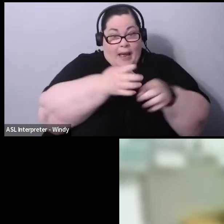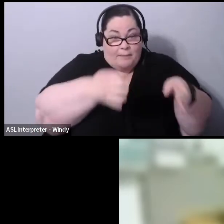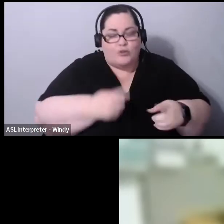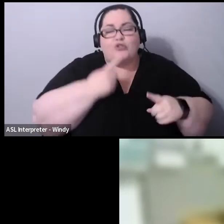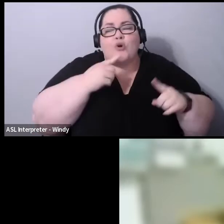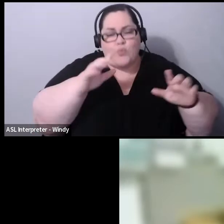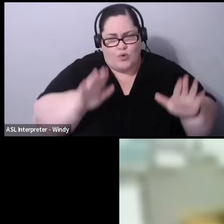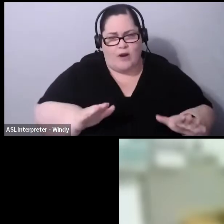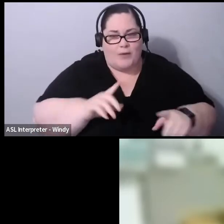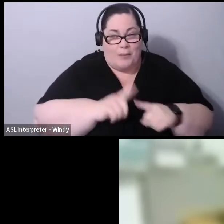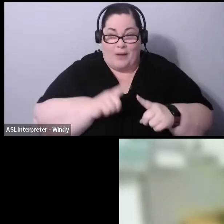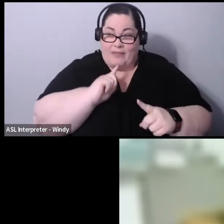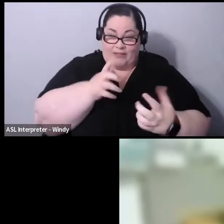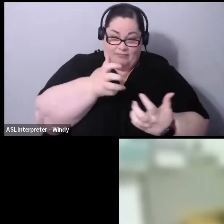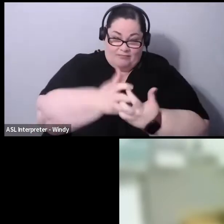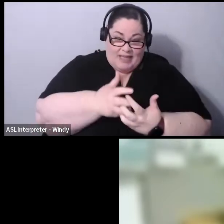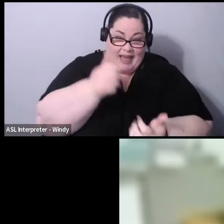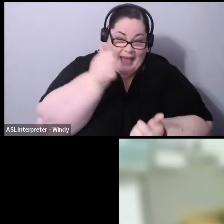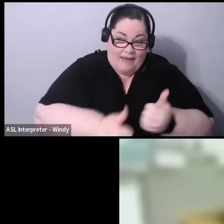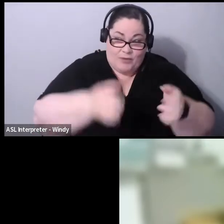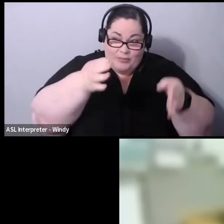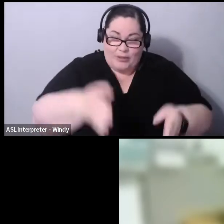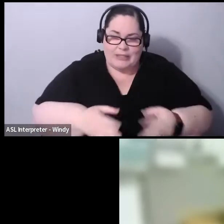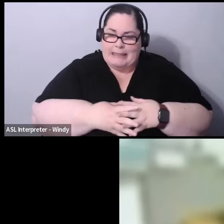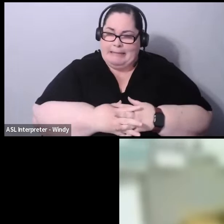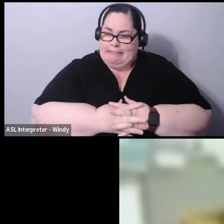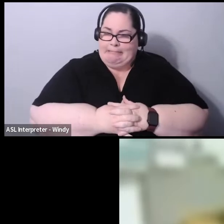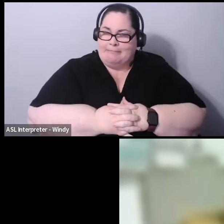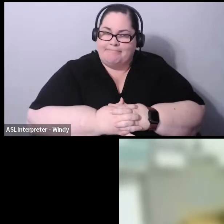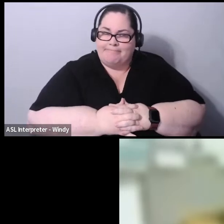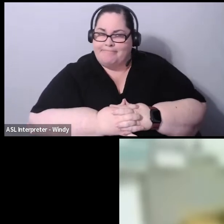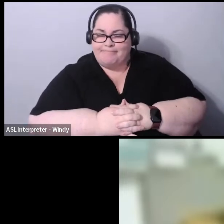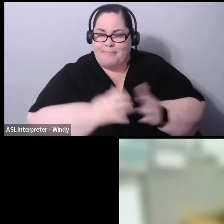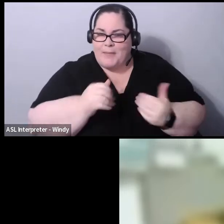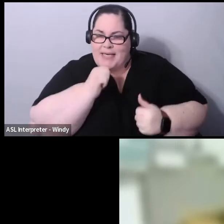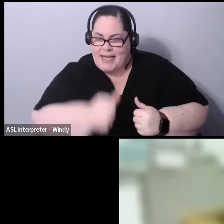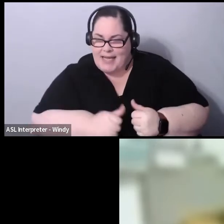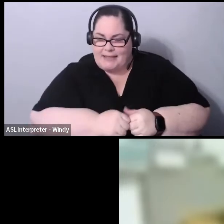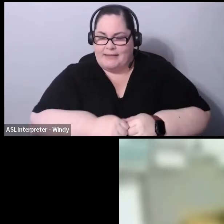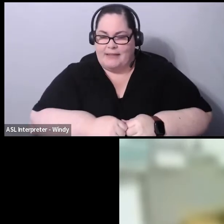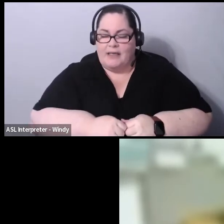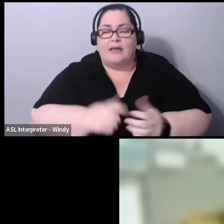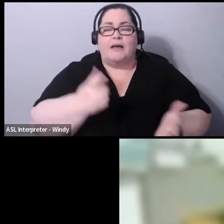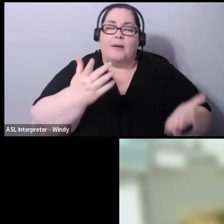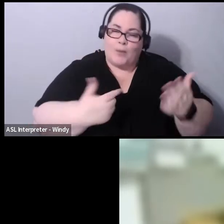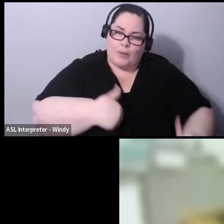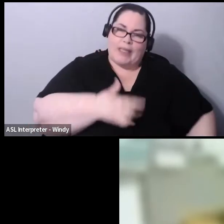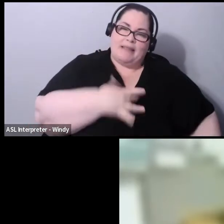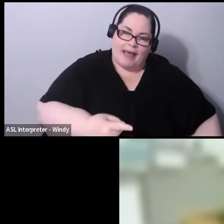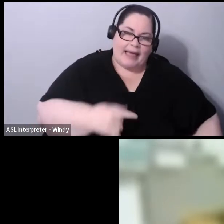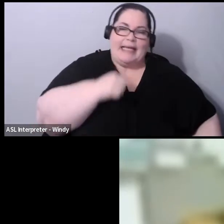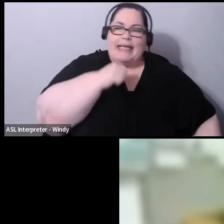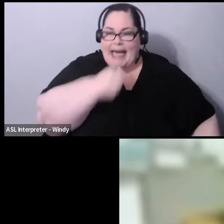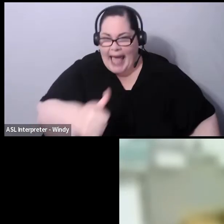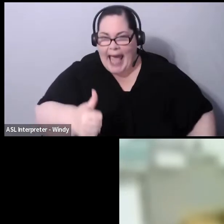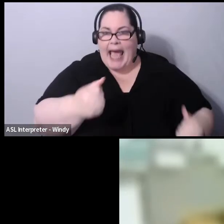not really for everybody, despite how we might like not commuting and showing up for work in our